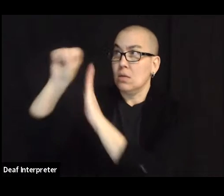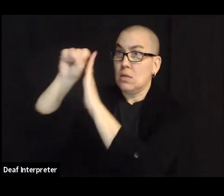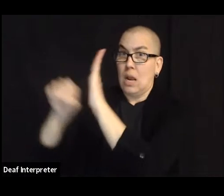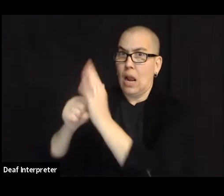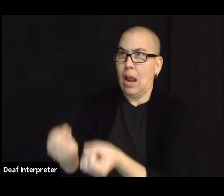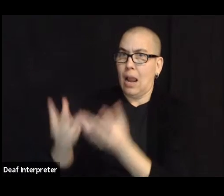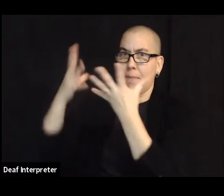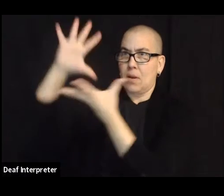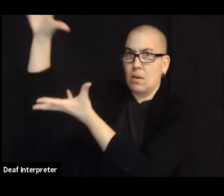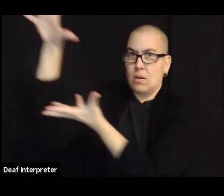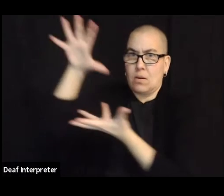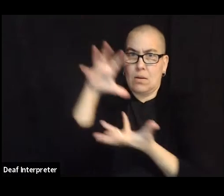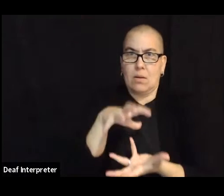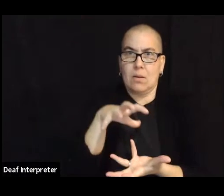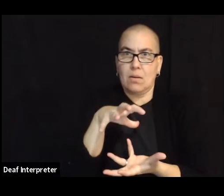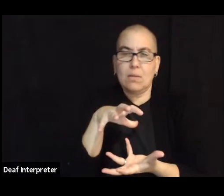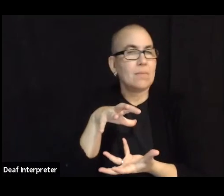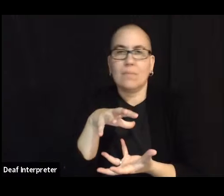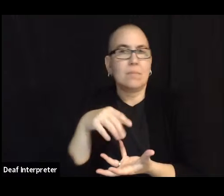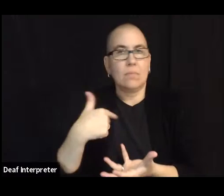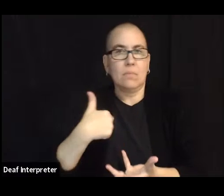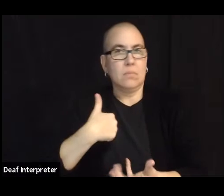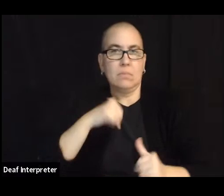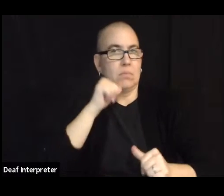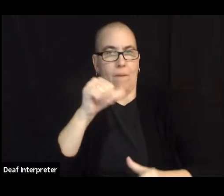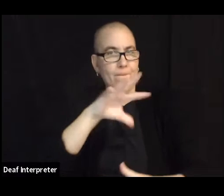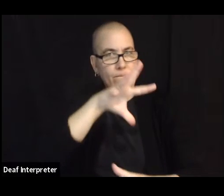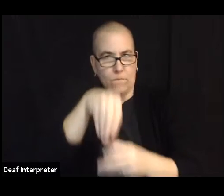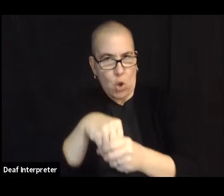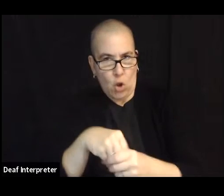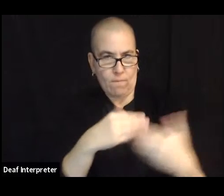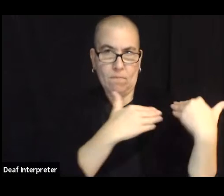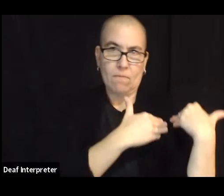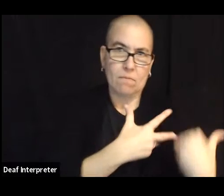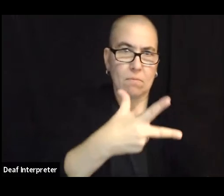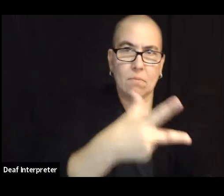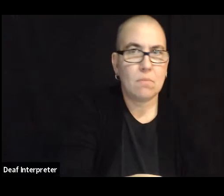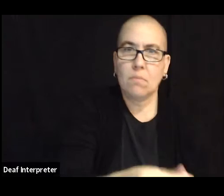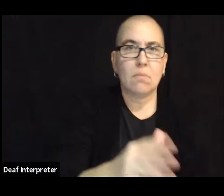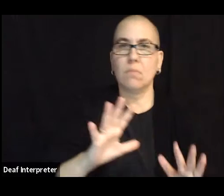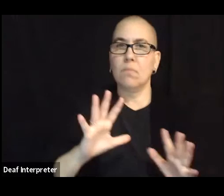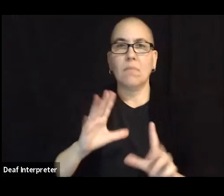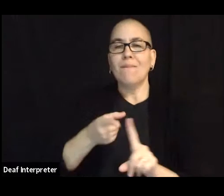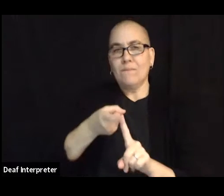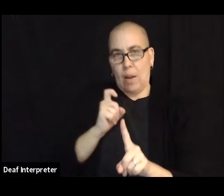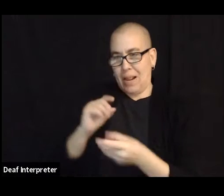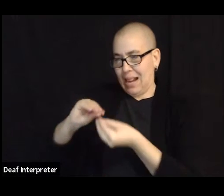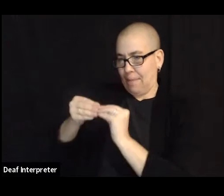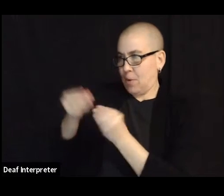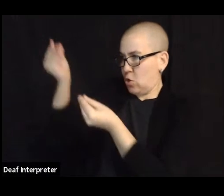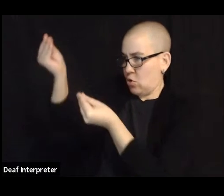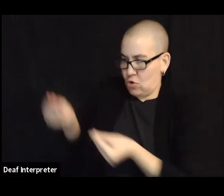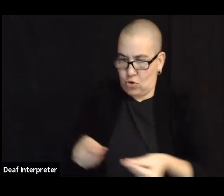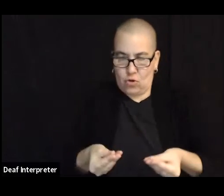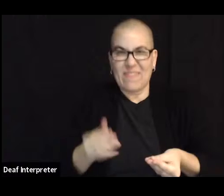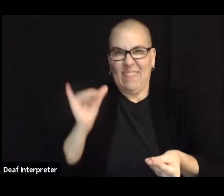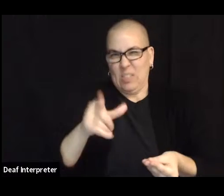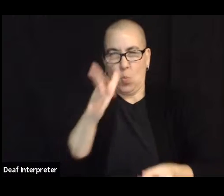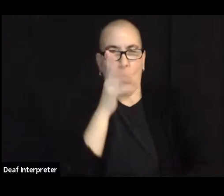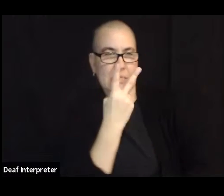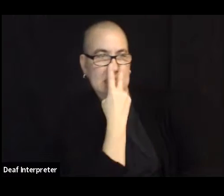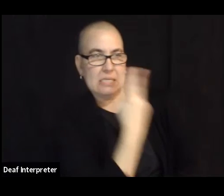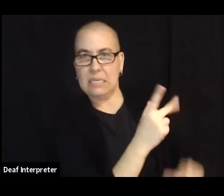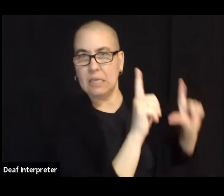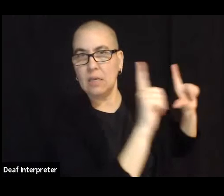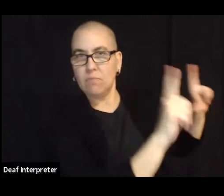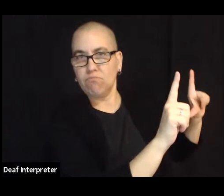doses is a way to get a snapshot of what proportion of doses have been administered from what's been sent to us.